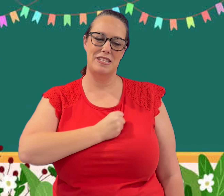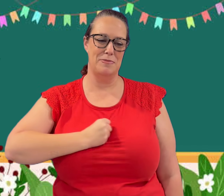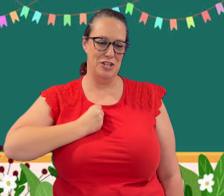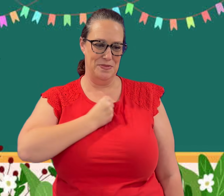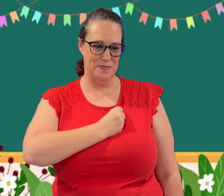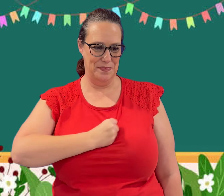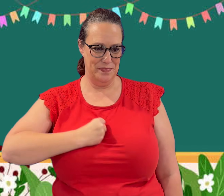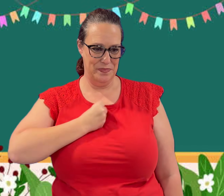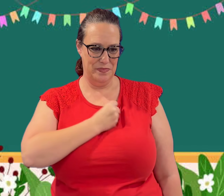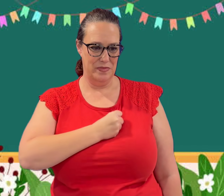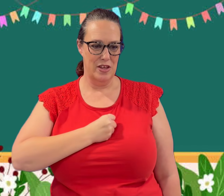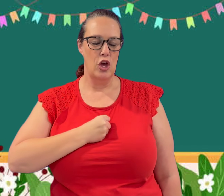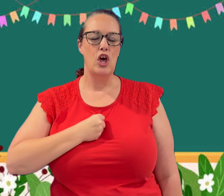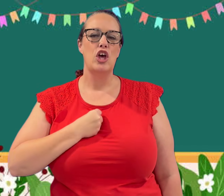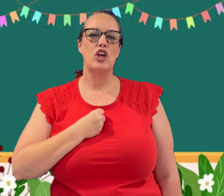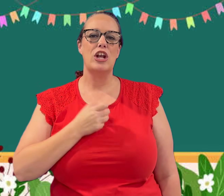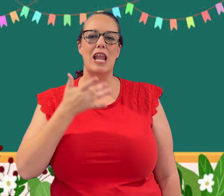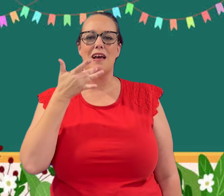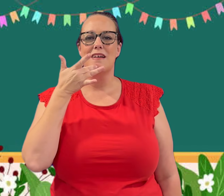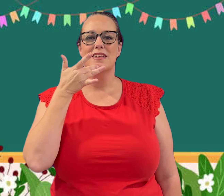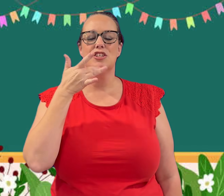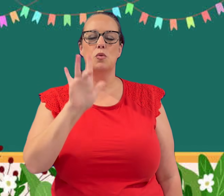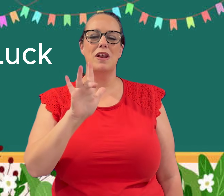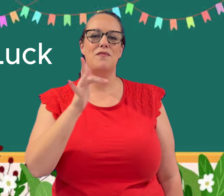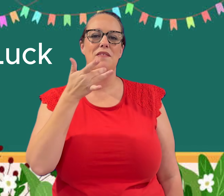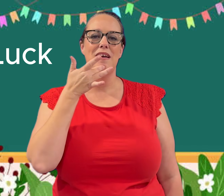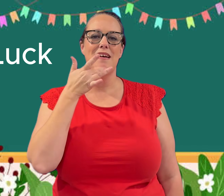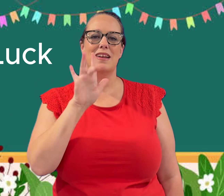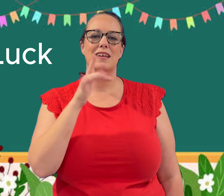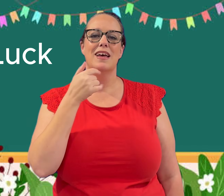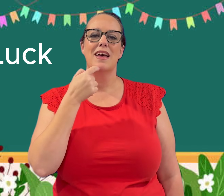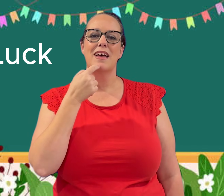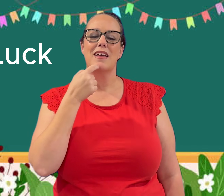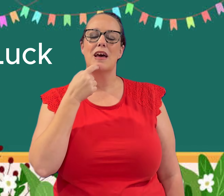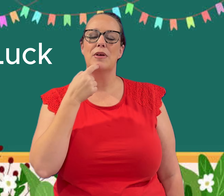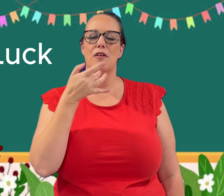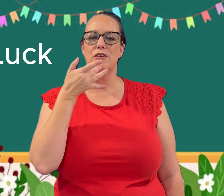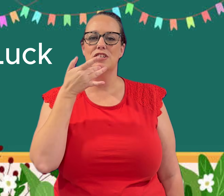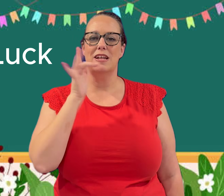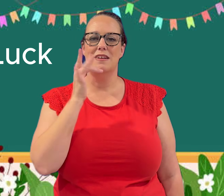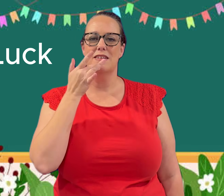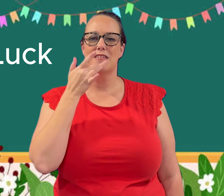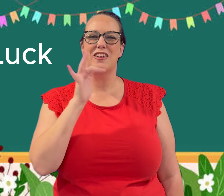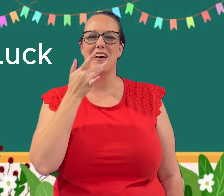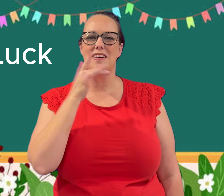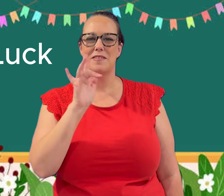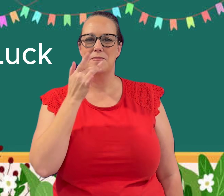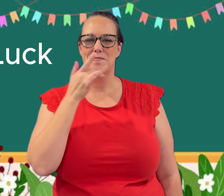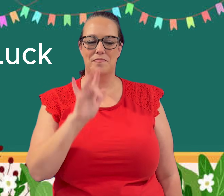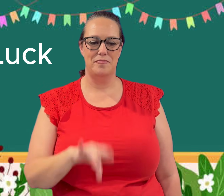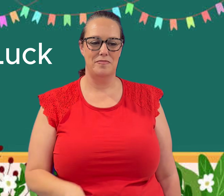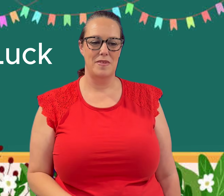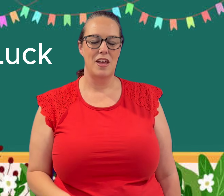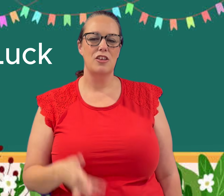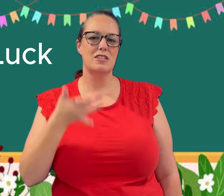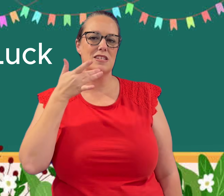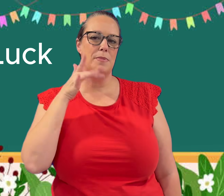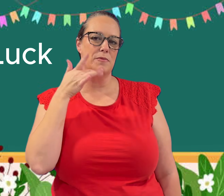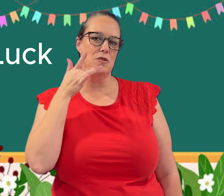similar. Good luck. It's a 25 hand coming off your chin. Good luck. You also see people do